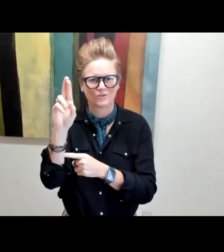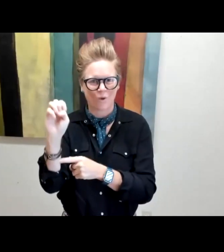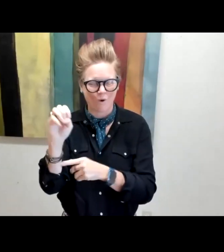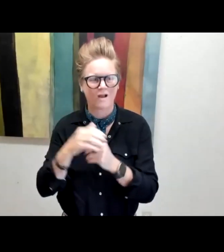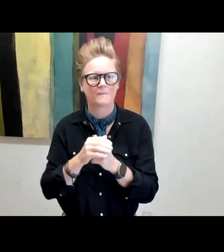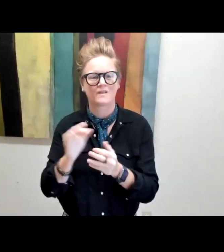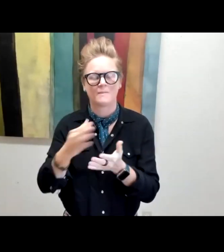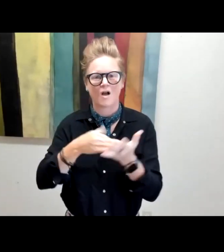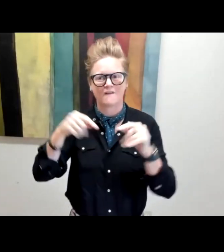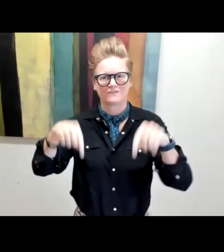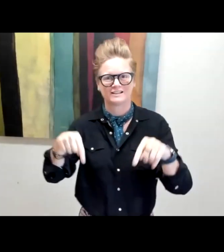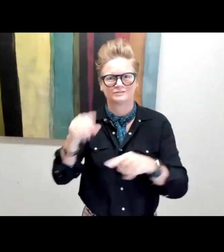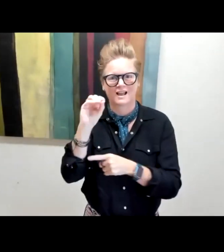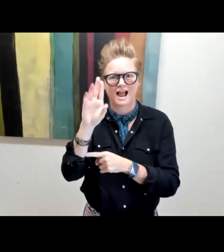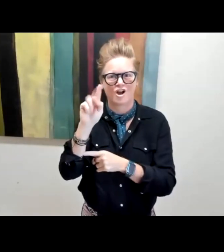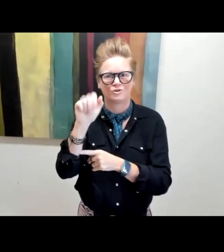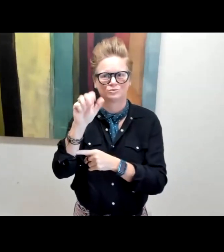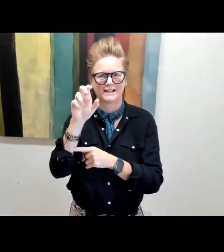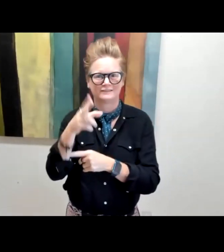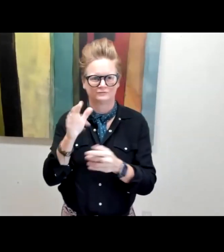part of the CORE group.